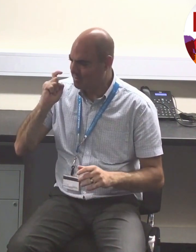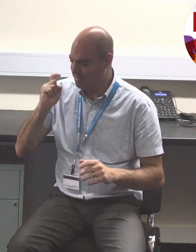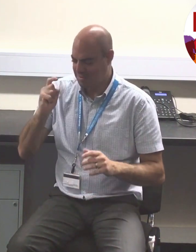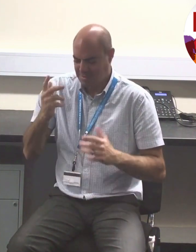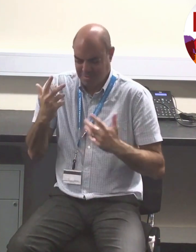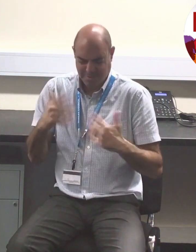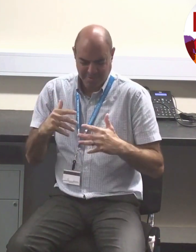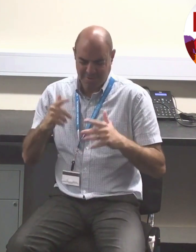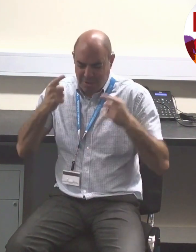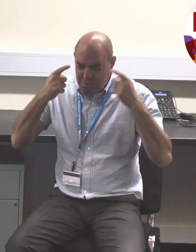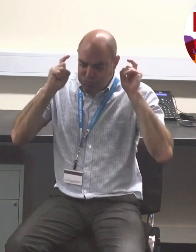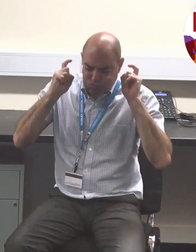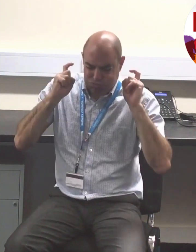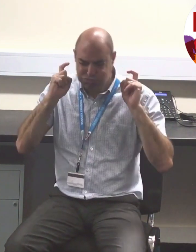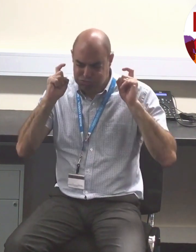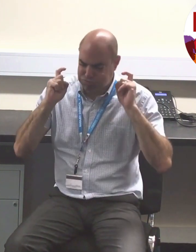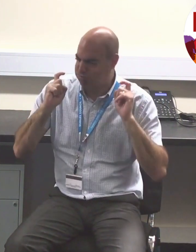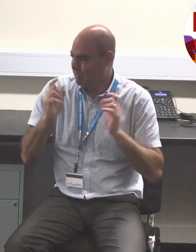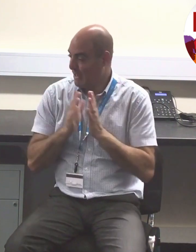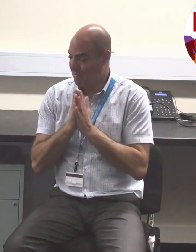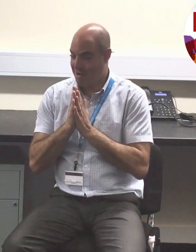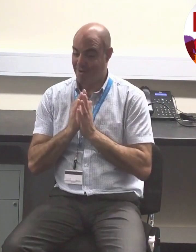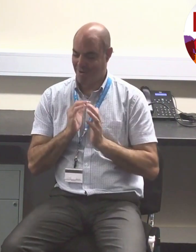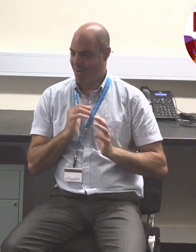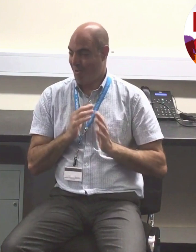But one of the other things that I love about being deaf is